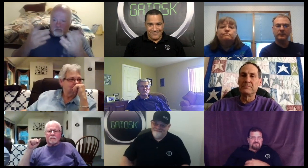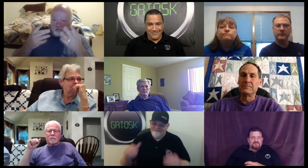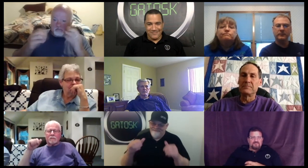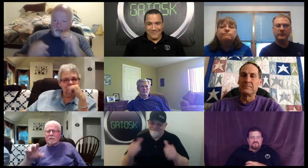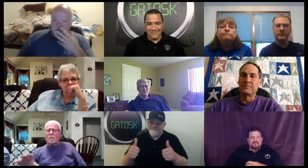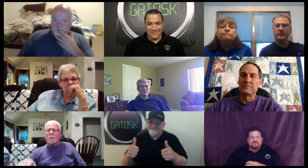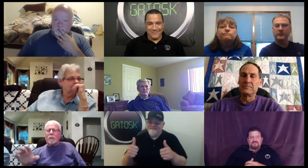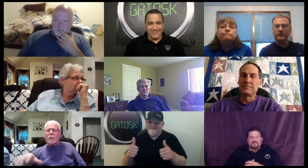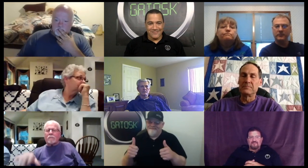Okay, are we done?